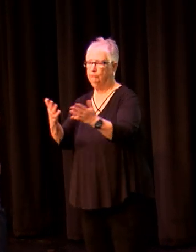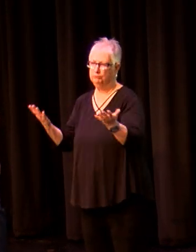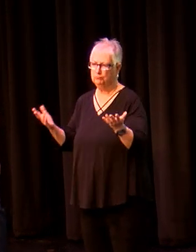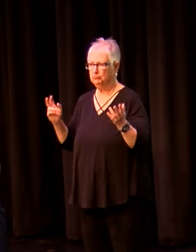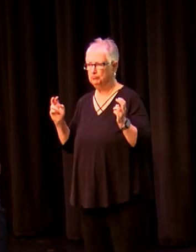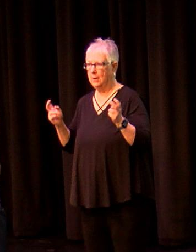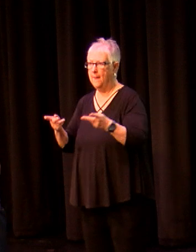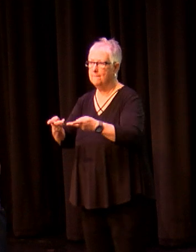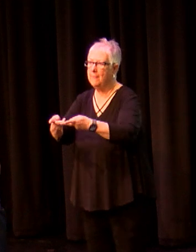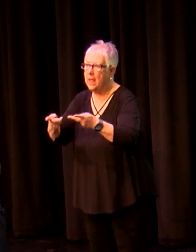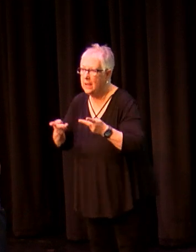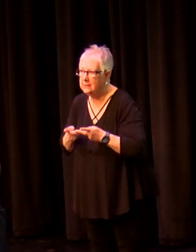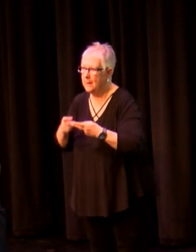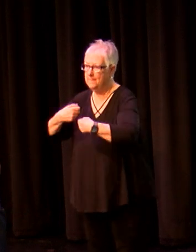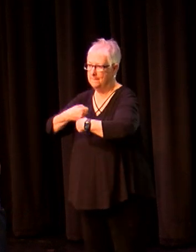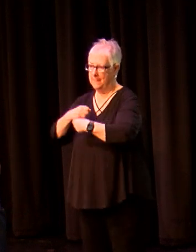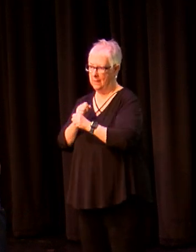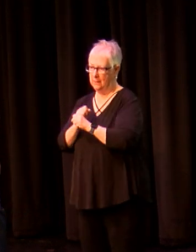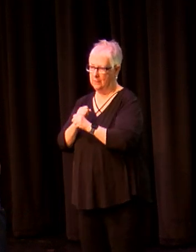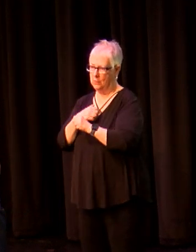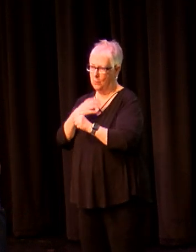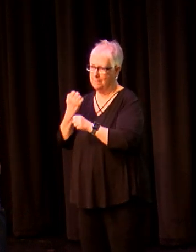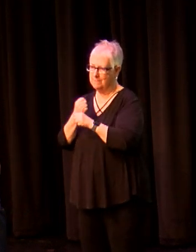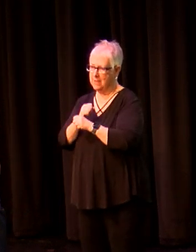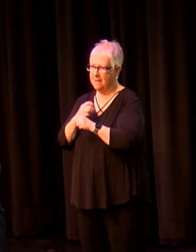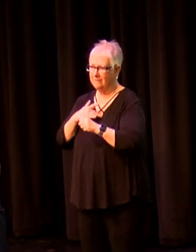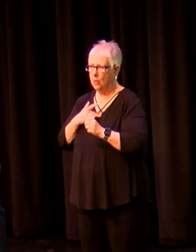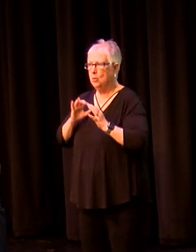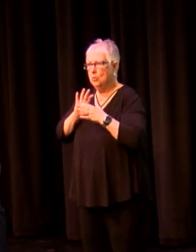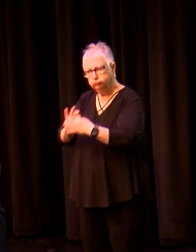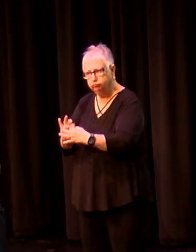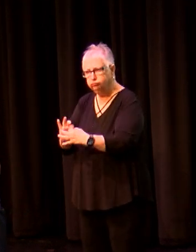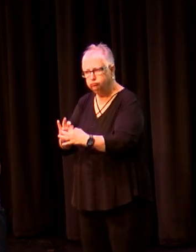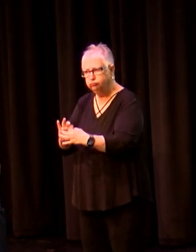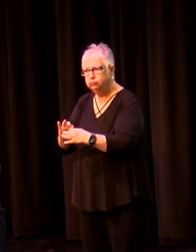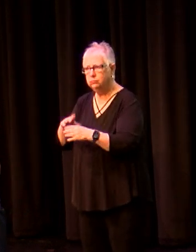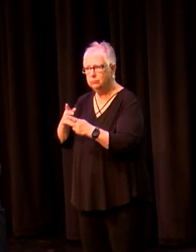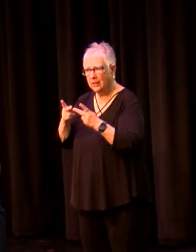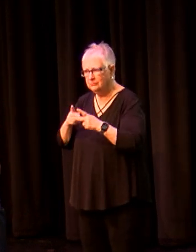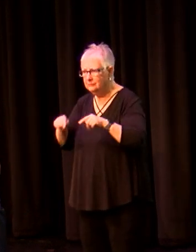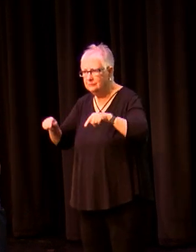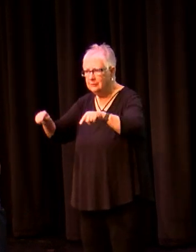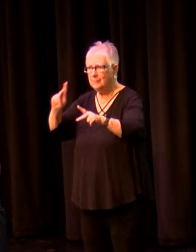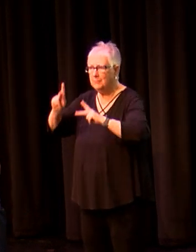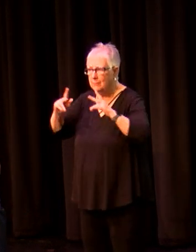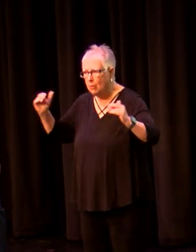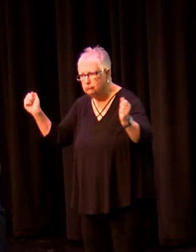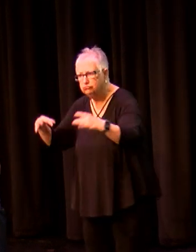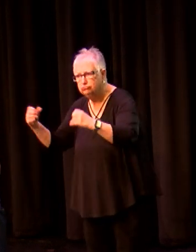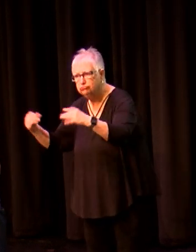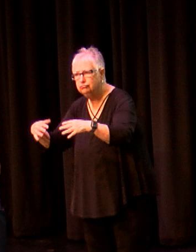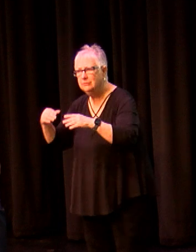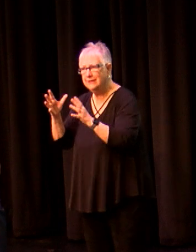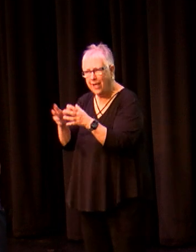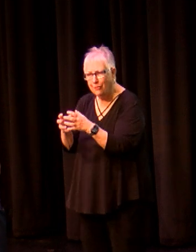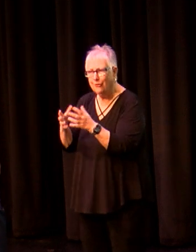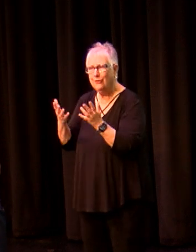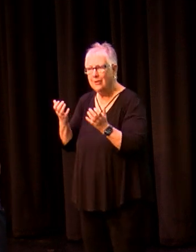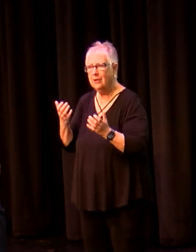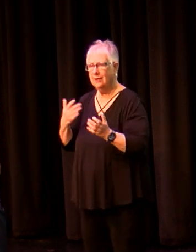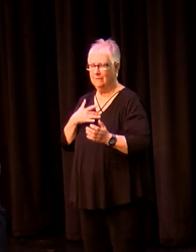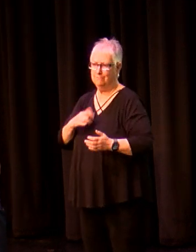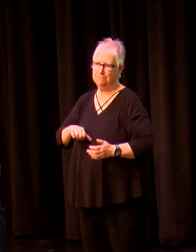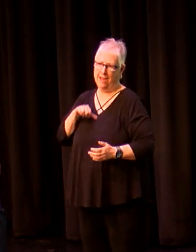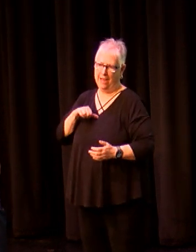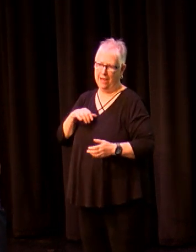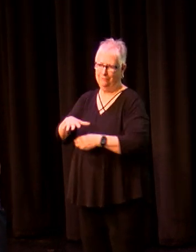the west side so that our west side residents have somewhere to kind of gather around and have a point of pride. From the